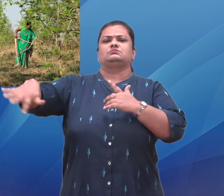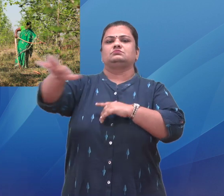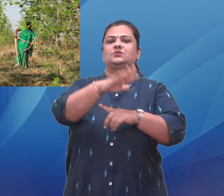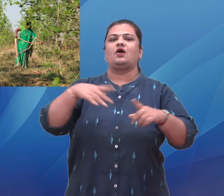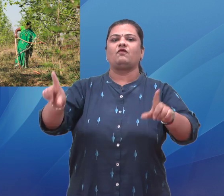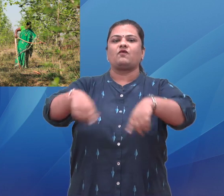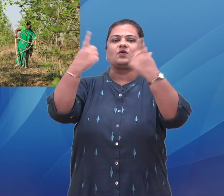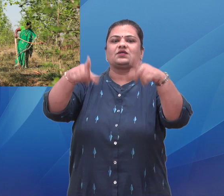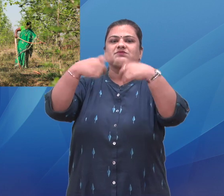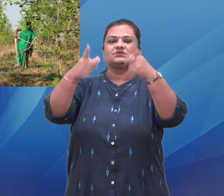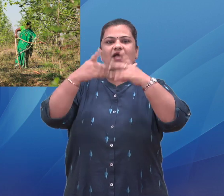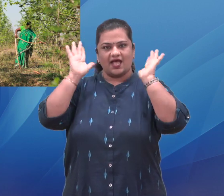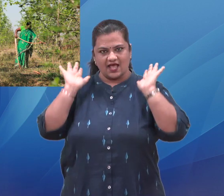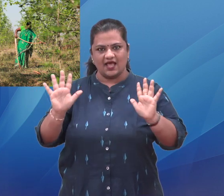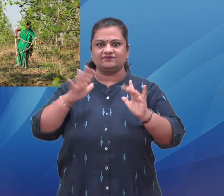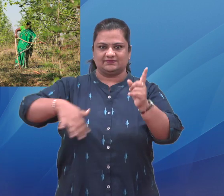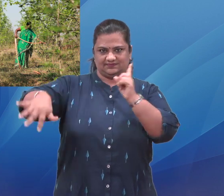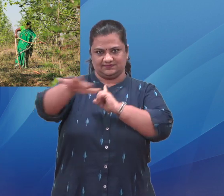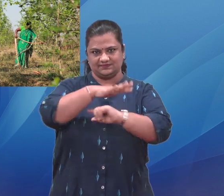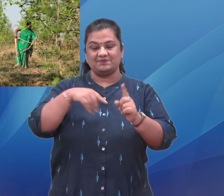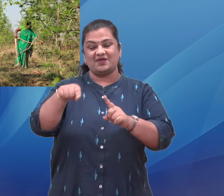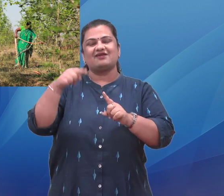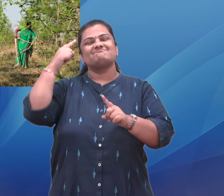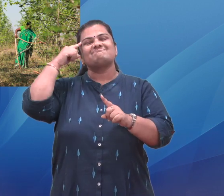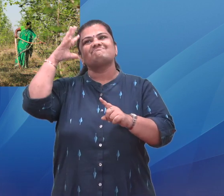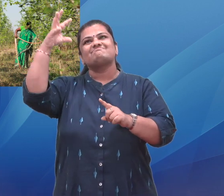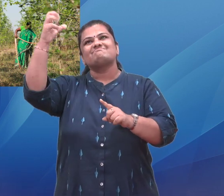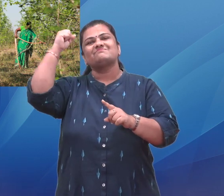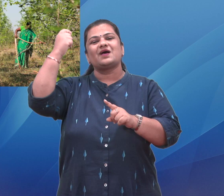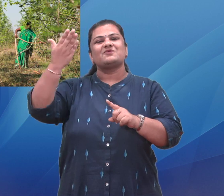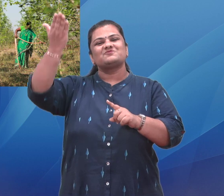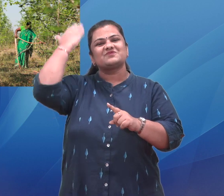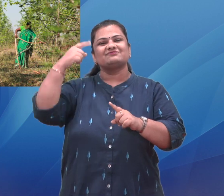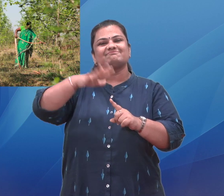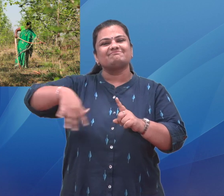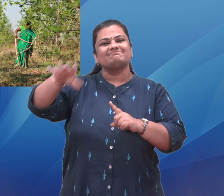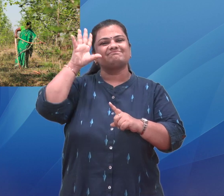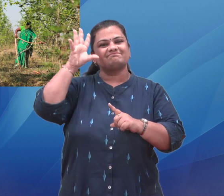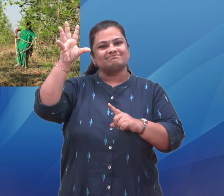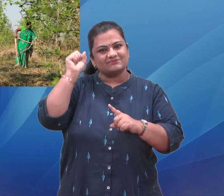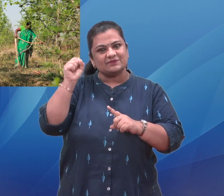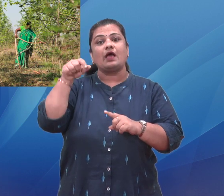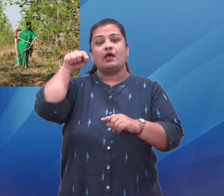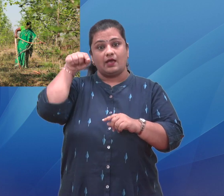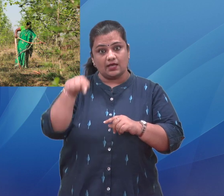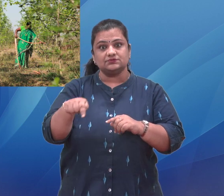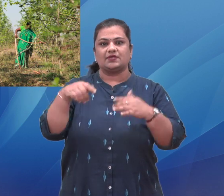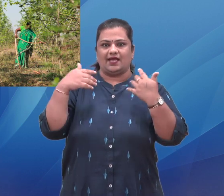who has gone beyond the call of duty to create and nurture a forest in the Bonai Forest Division in just